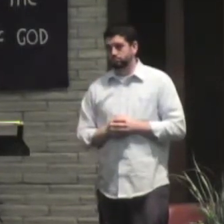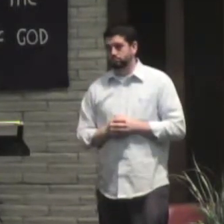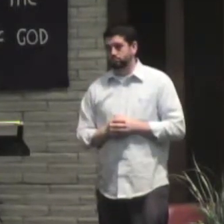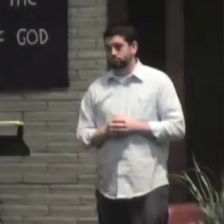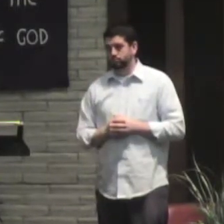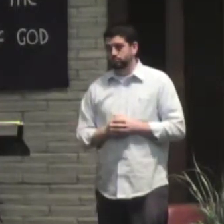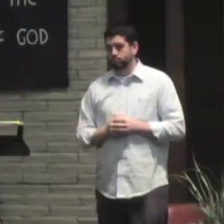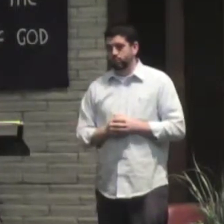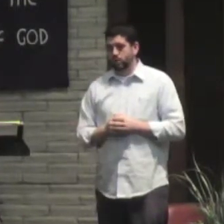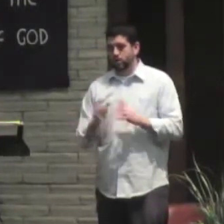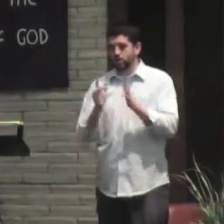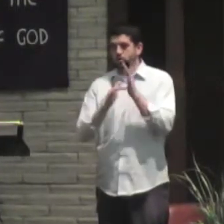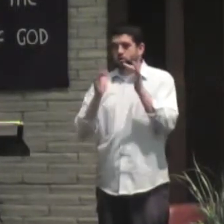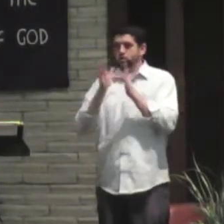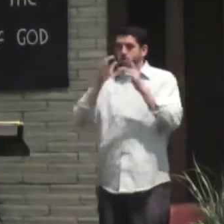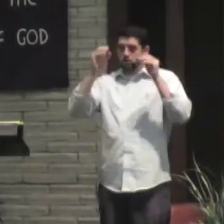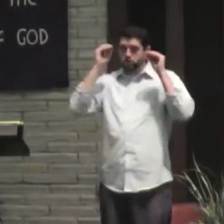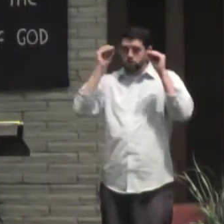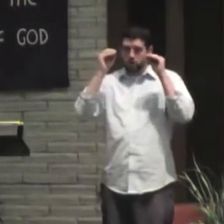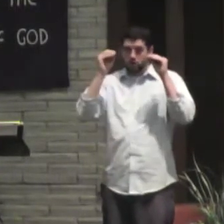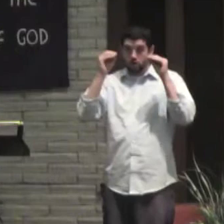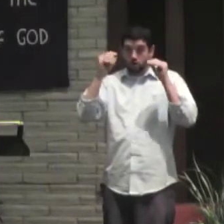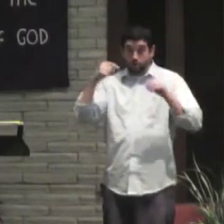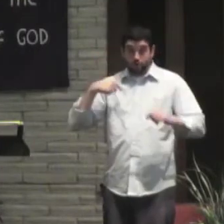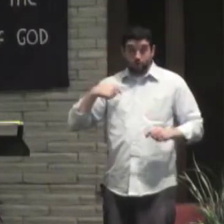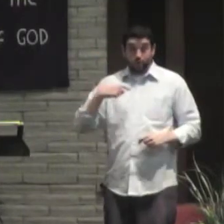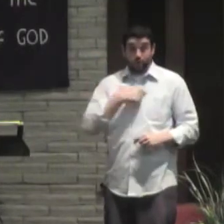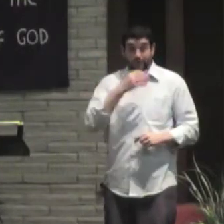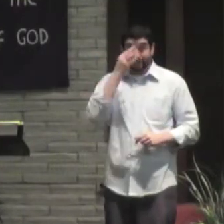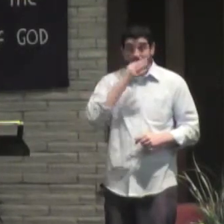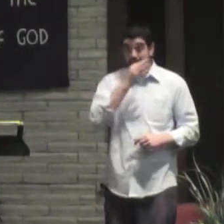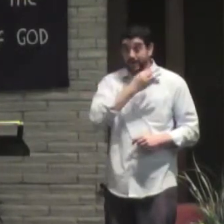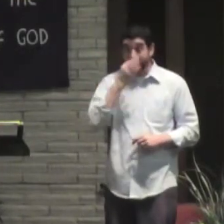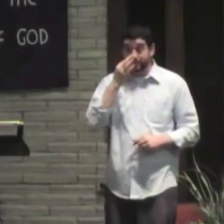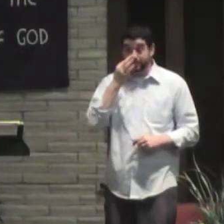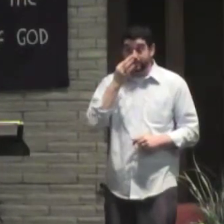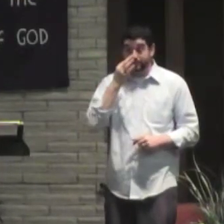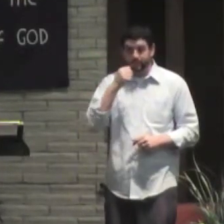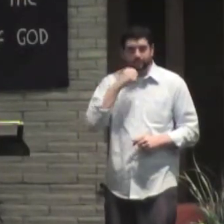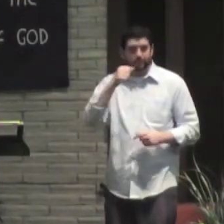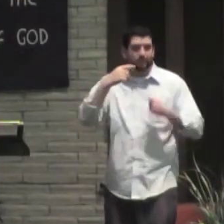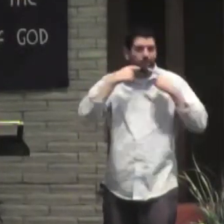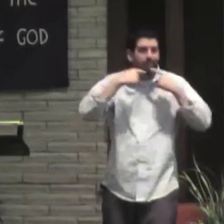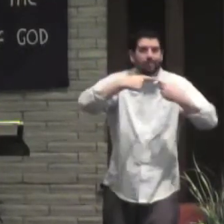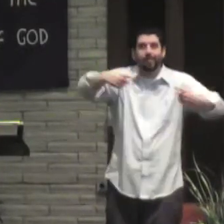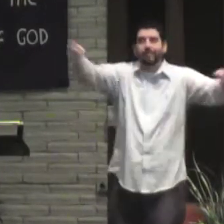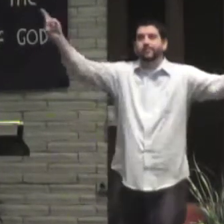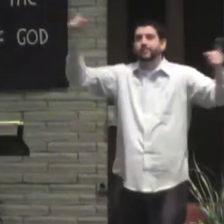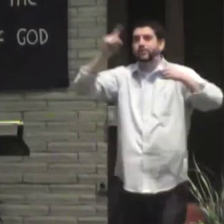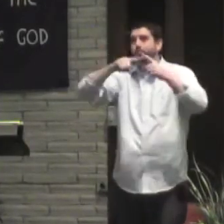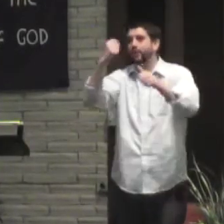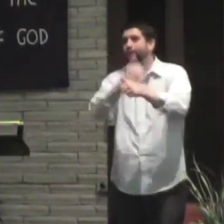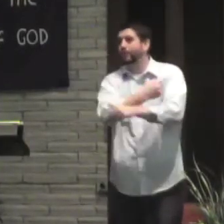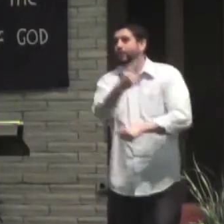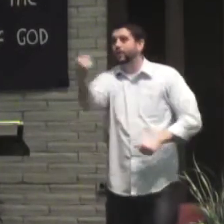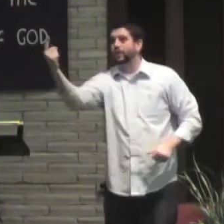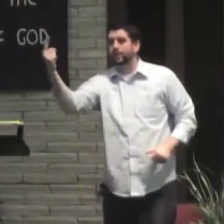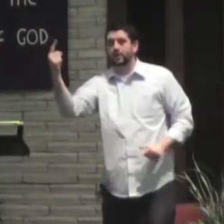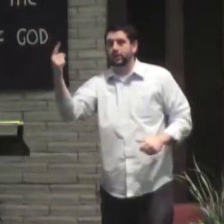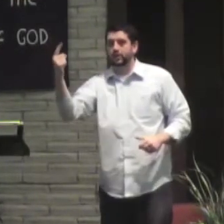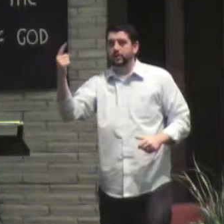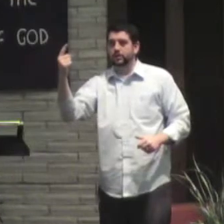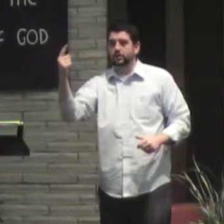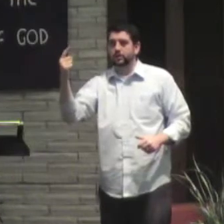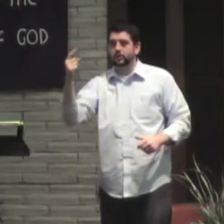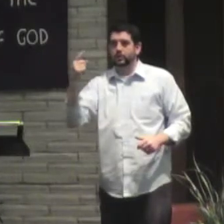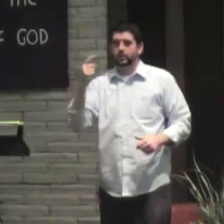He taught that when you fast, don't make it known to everyone, or their